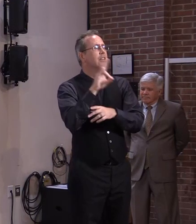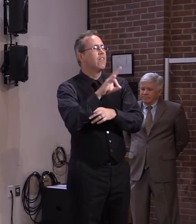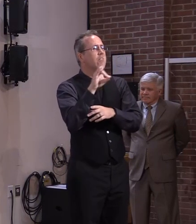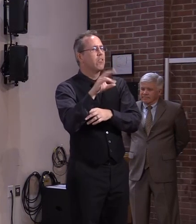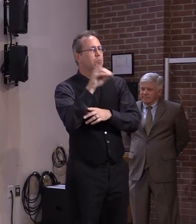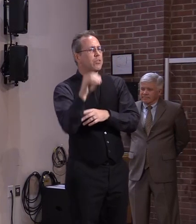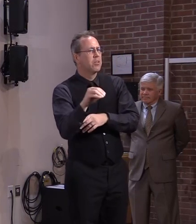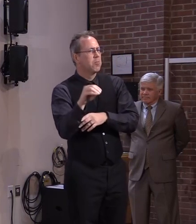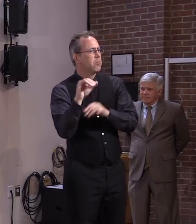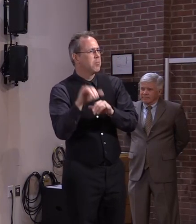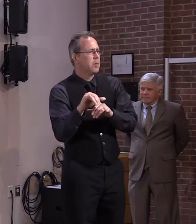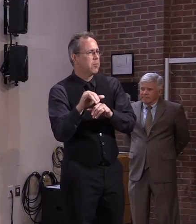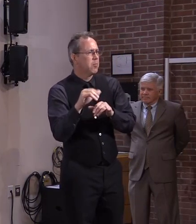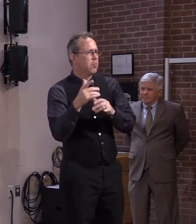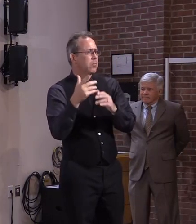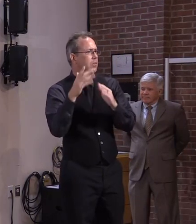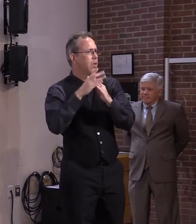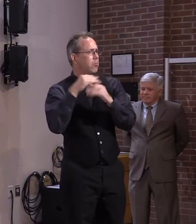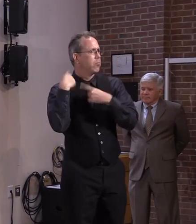Thank you so